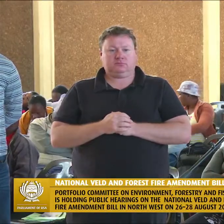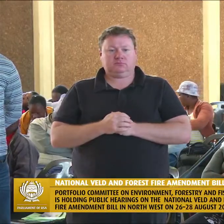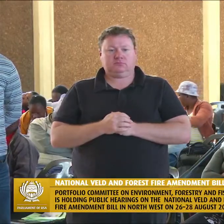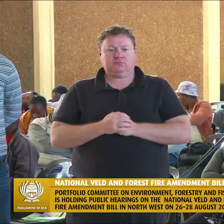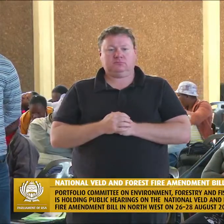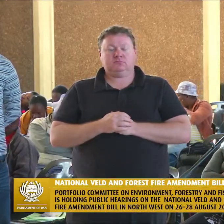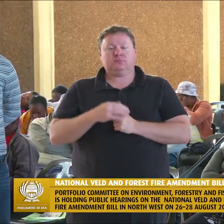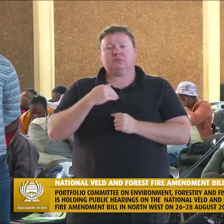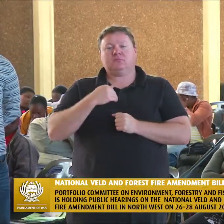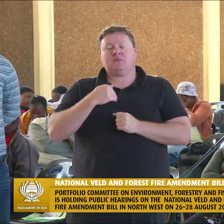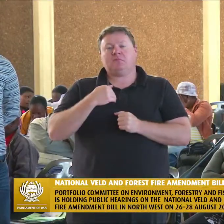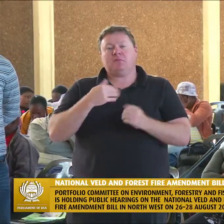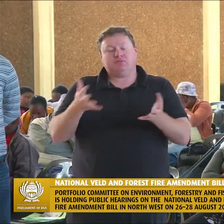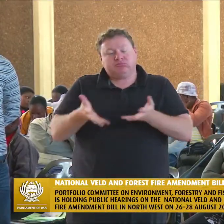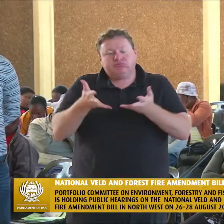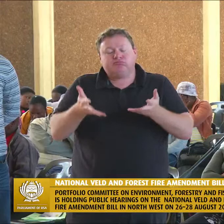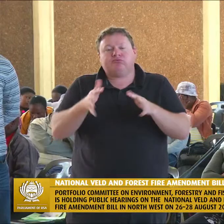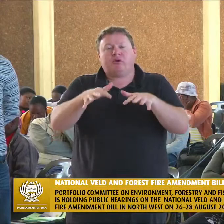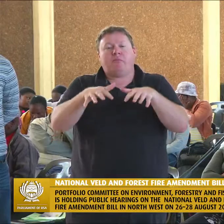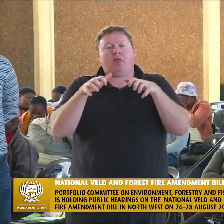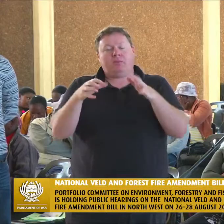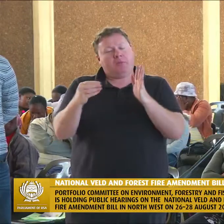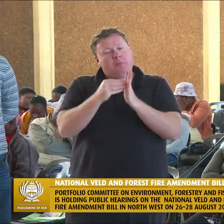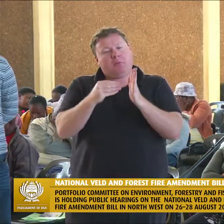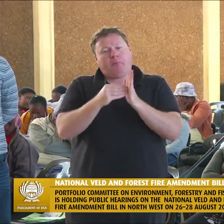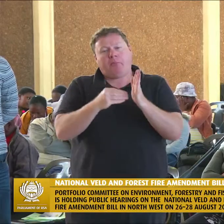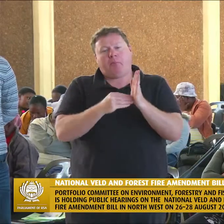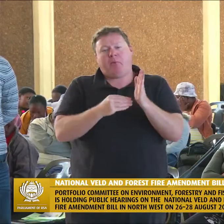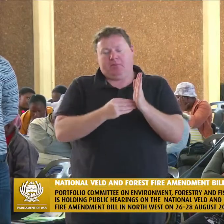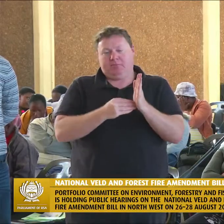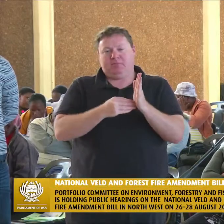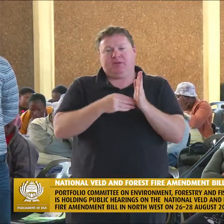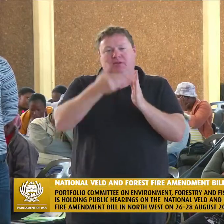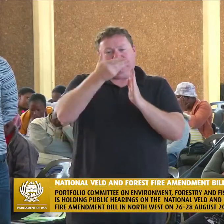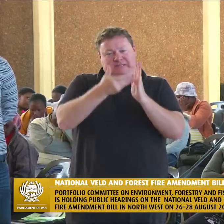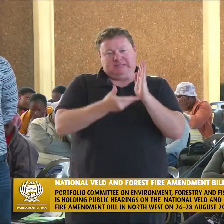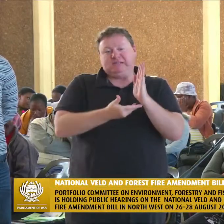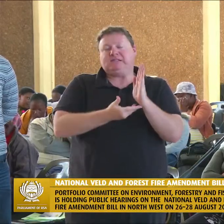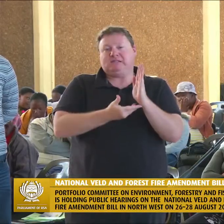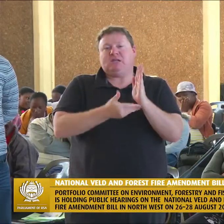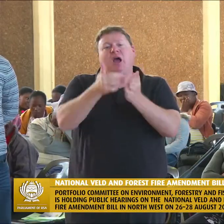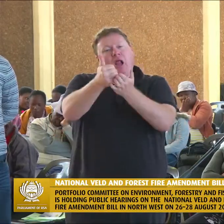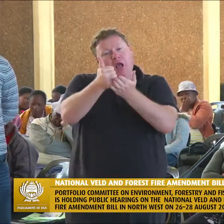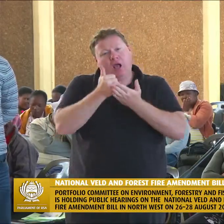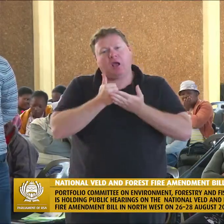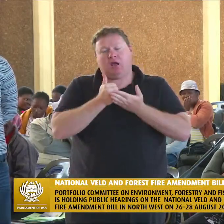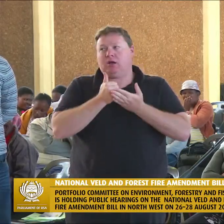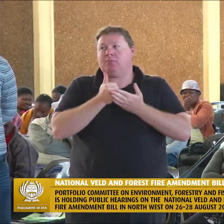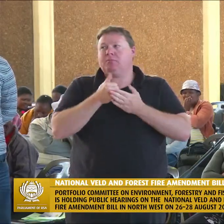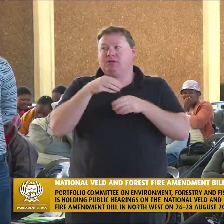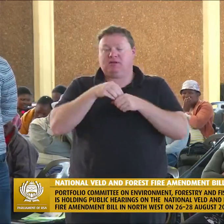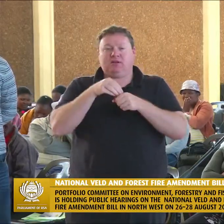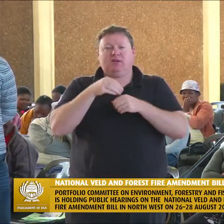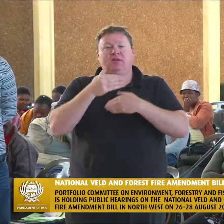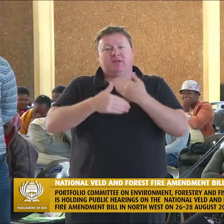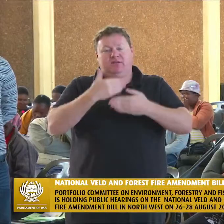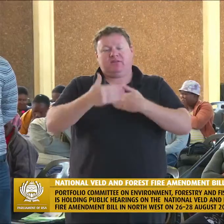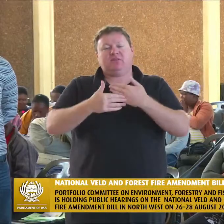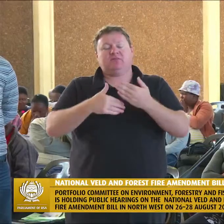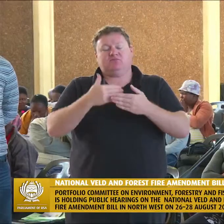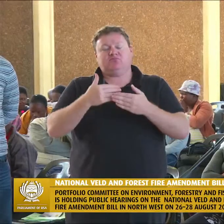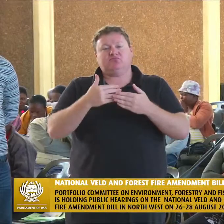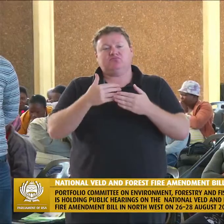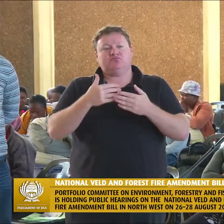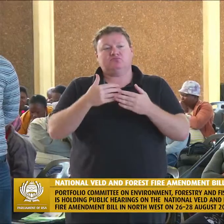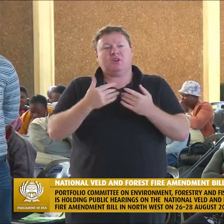i would like to urge parliament to implement things which will assist during fire speedily